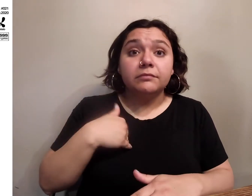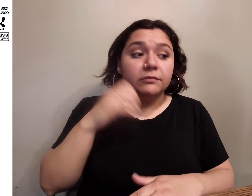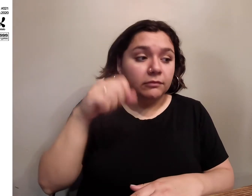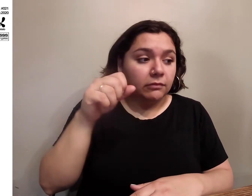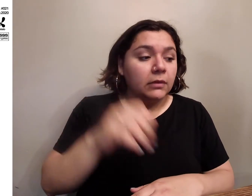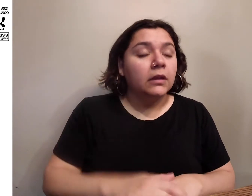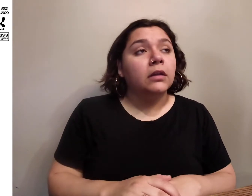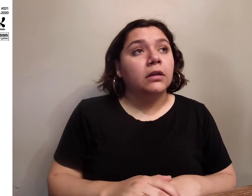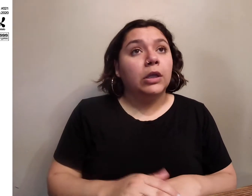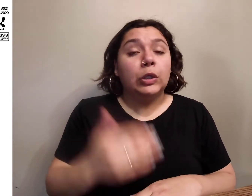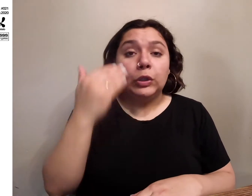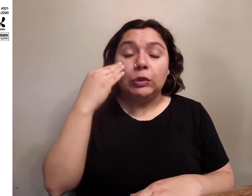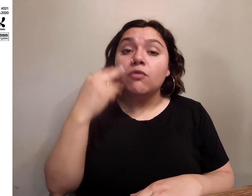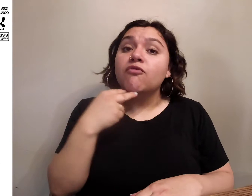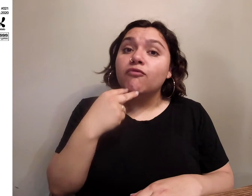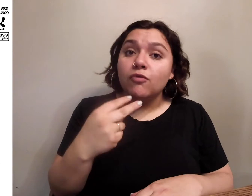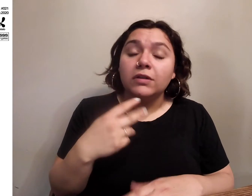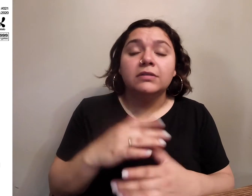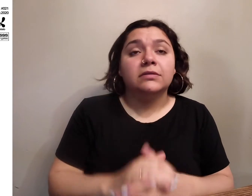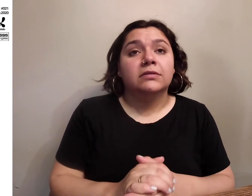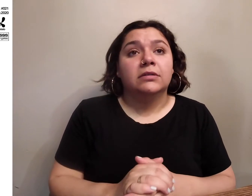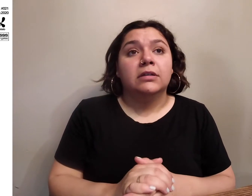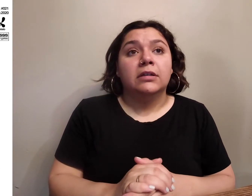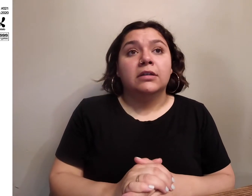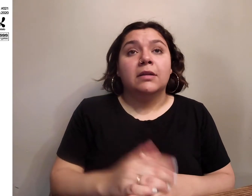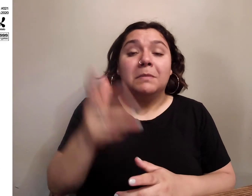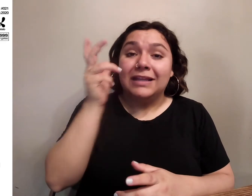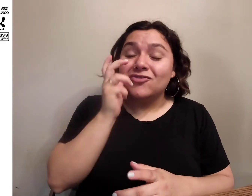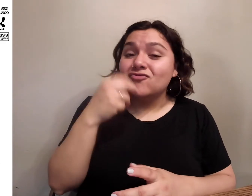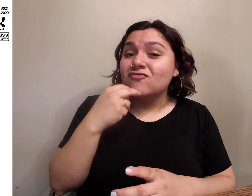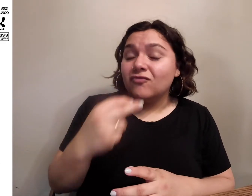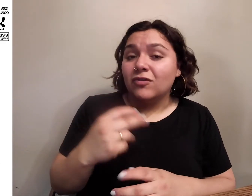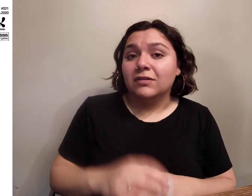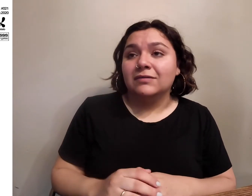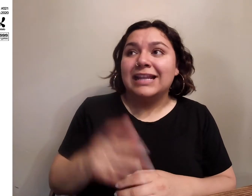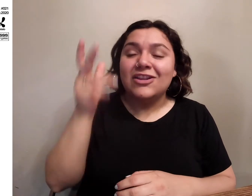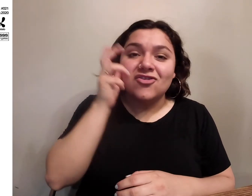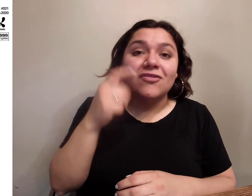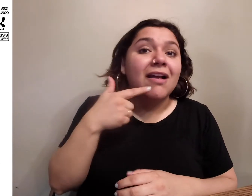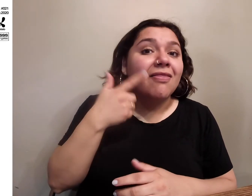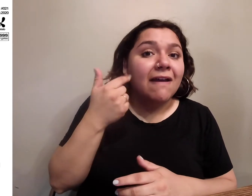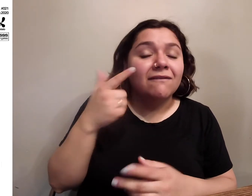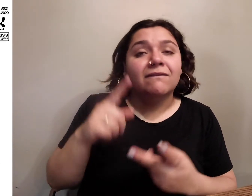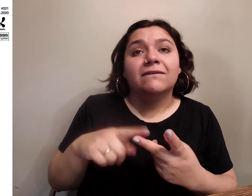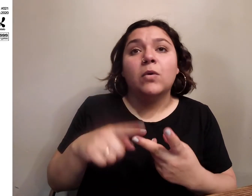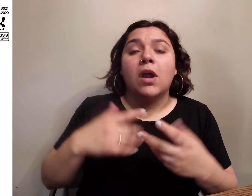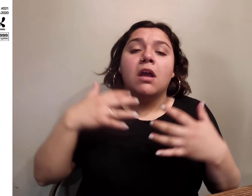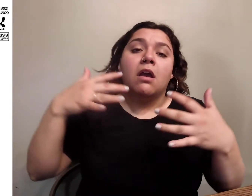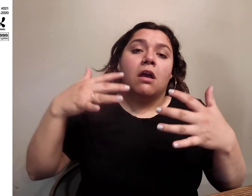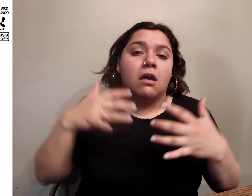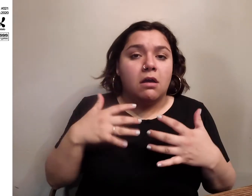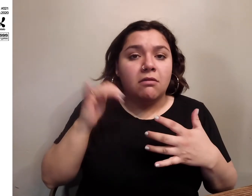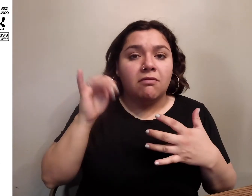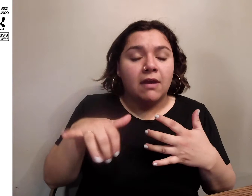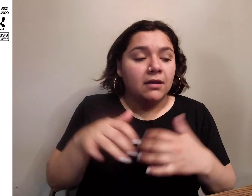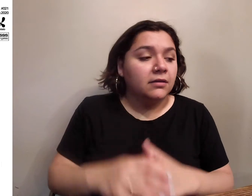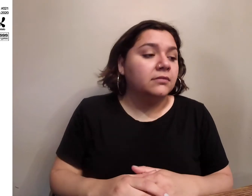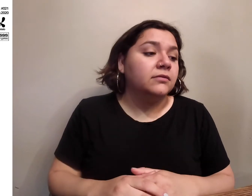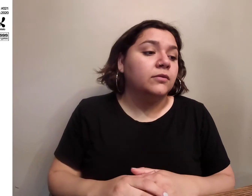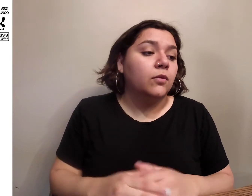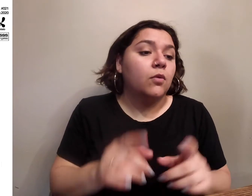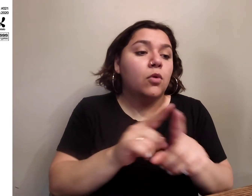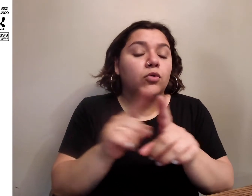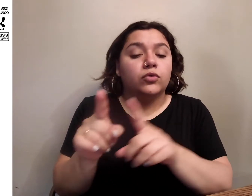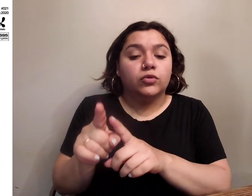about the voice, the texture of a voice, and being able to hear a laugh or a sigh or even